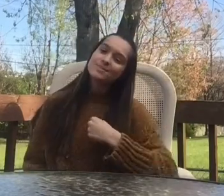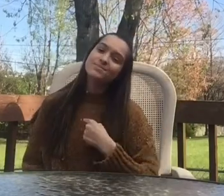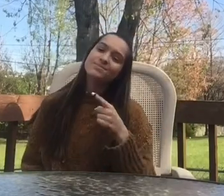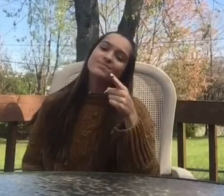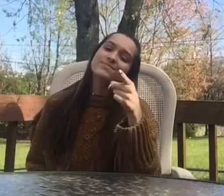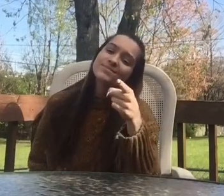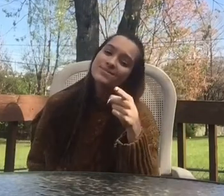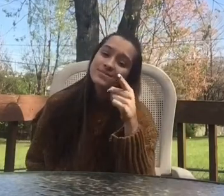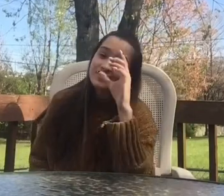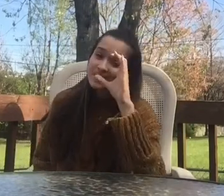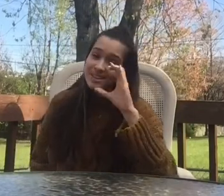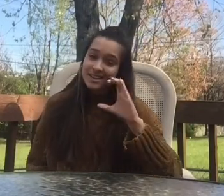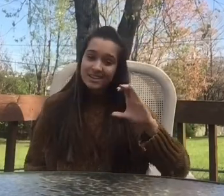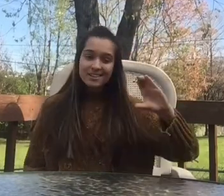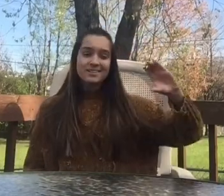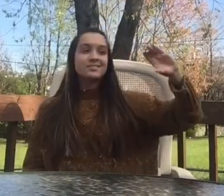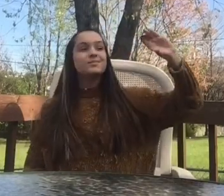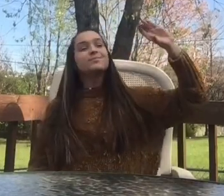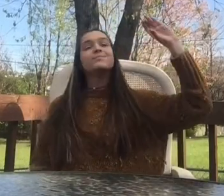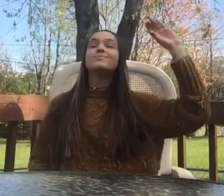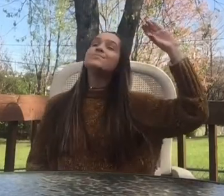me, you, and the